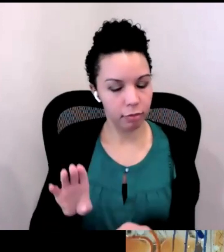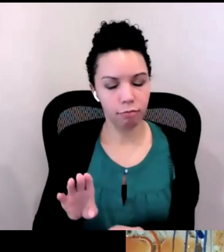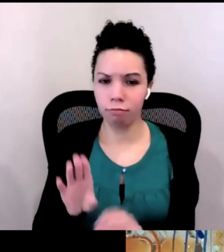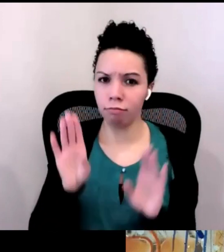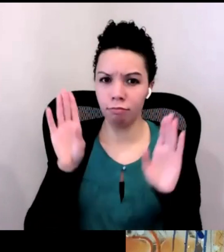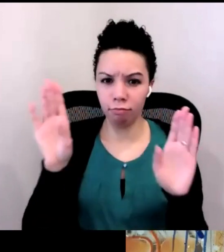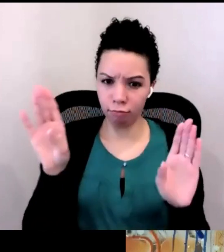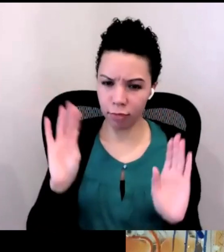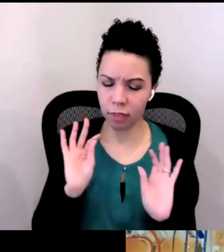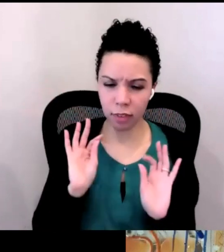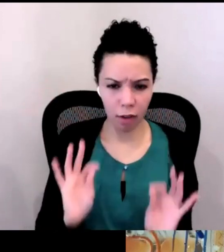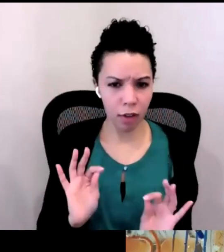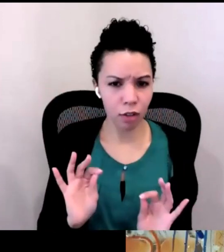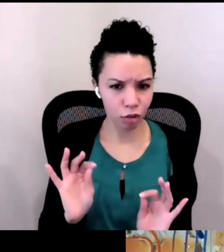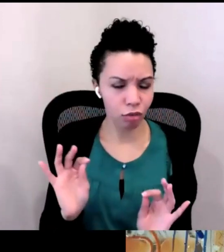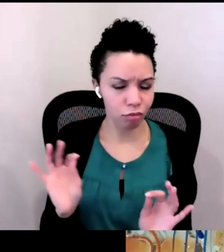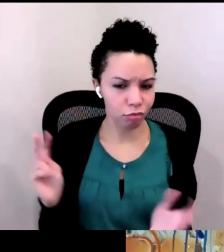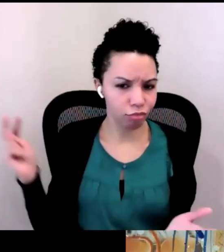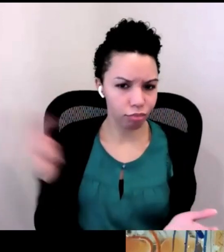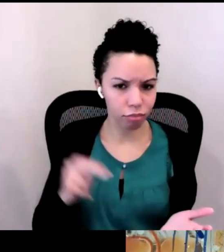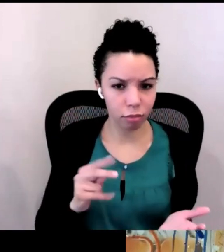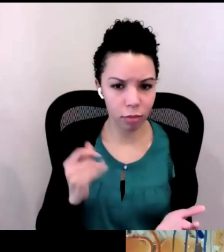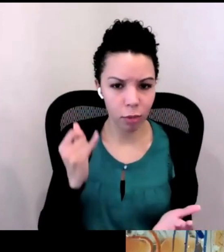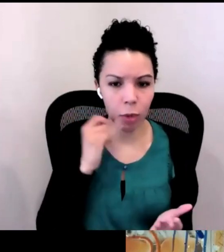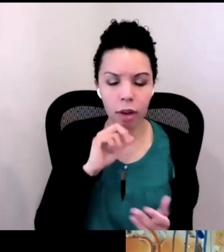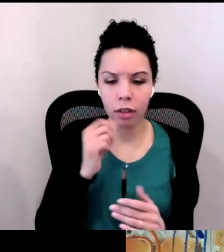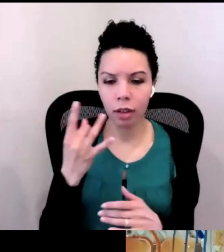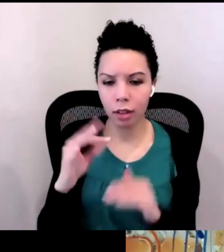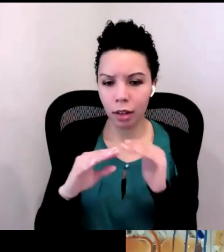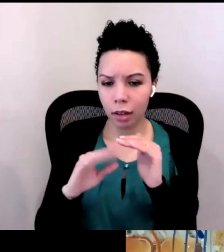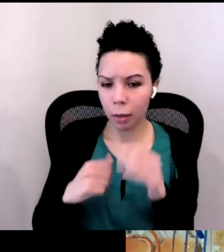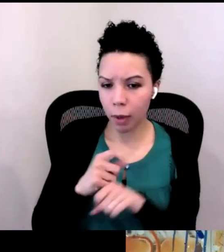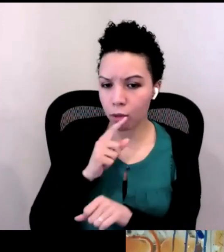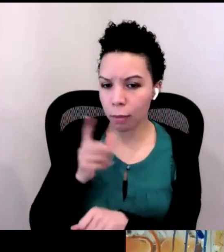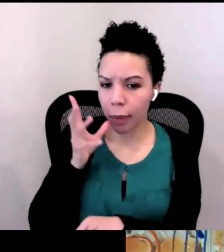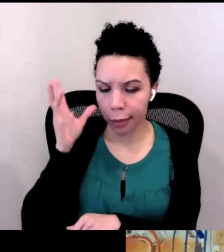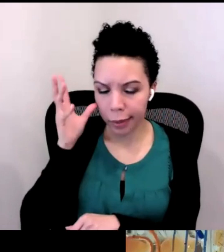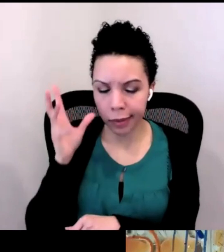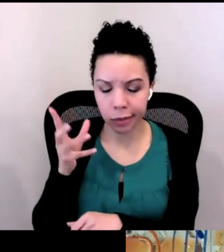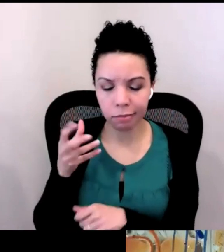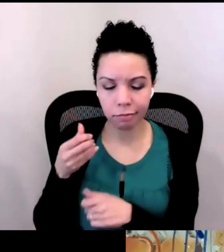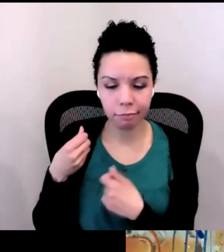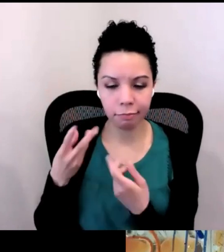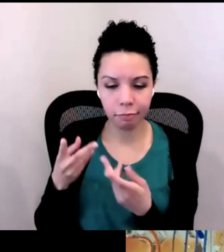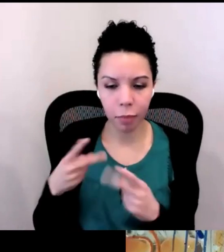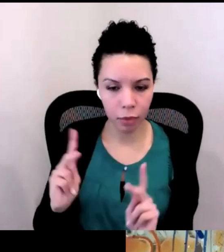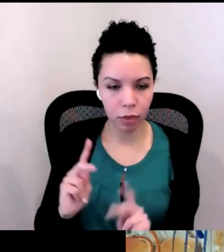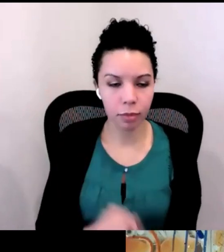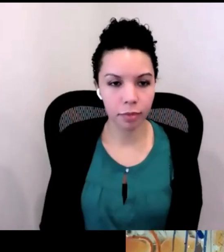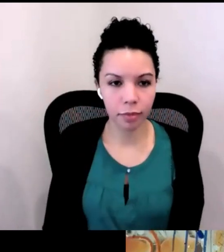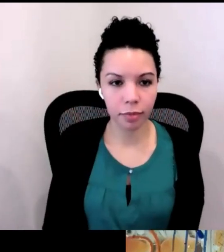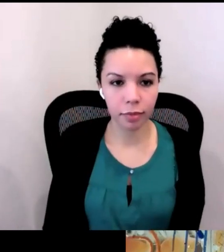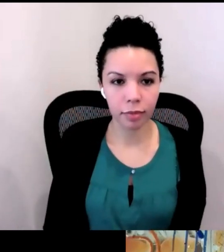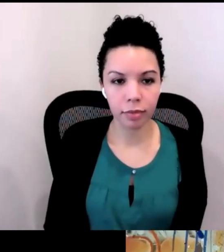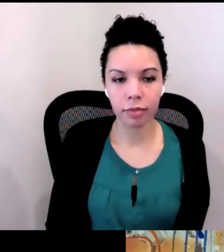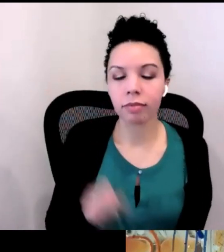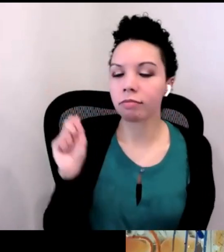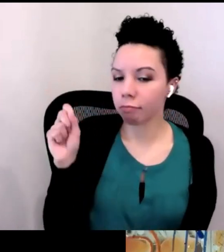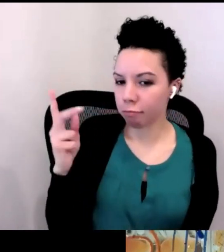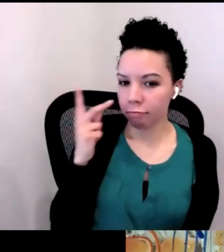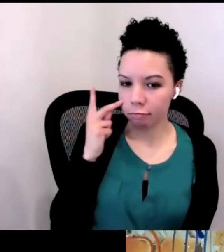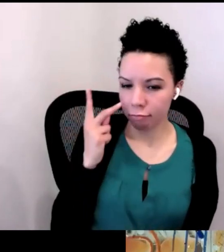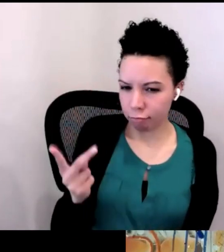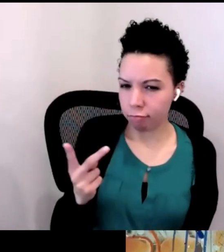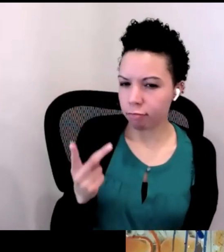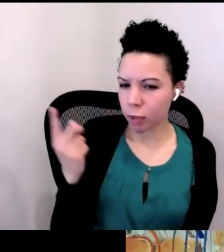definitely check it out. If you're under 18, make sure you have permission to use it. But Yeah, I did see a person had posted that it's 17 and